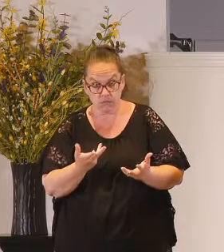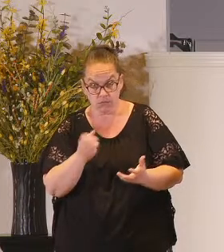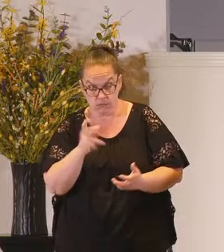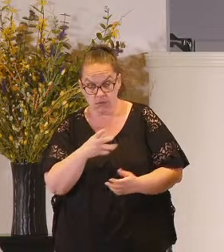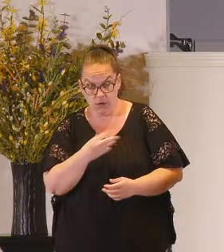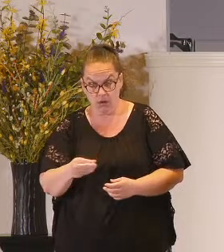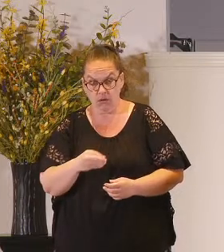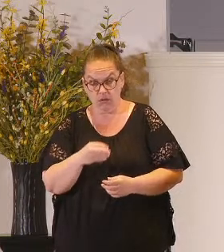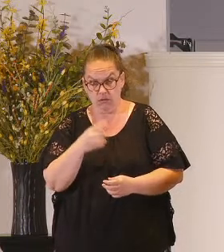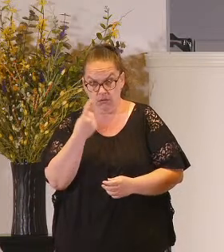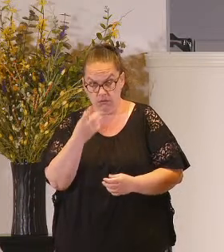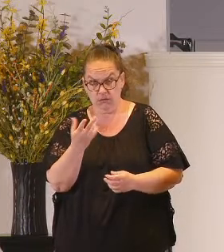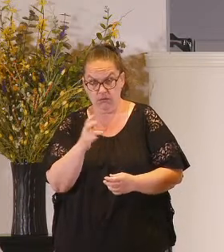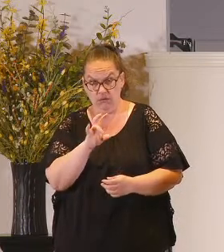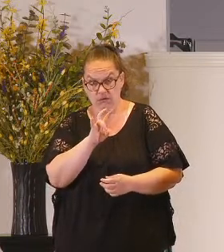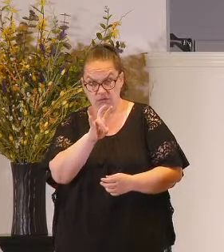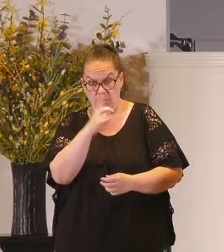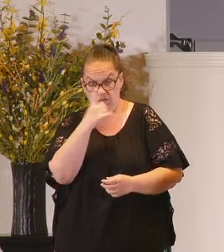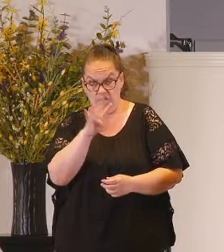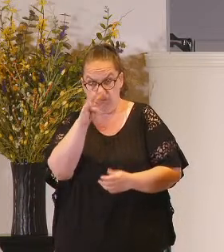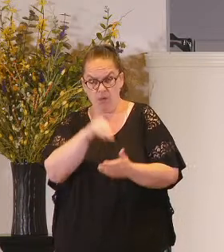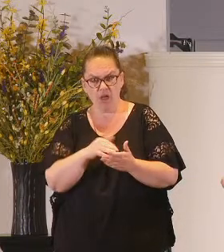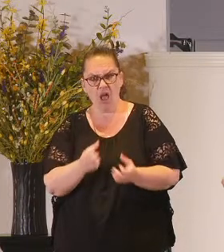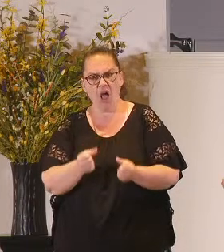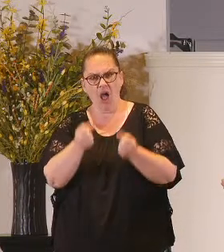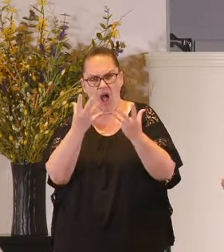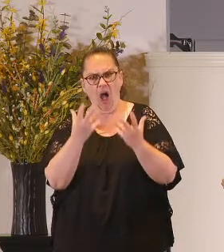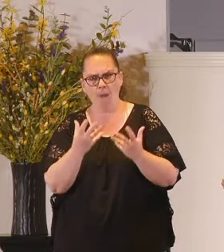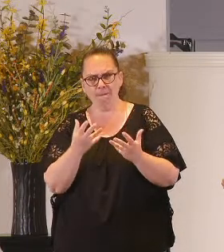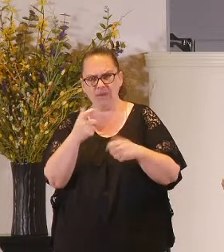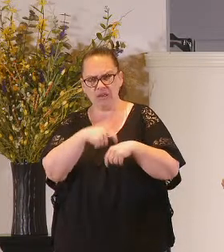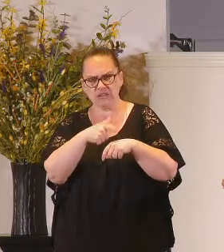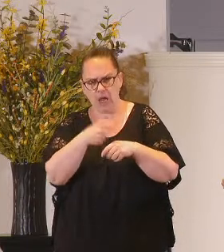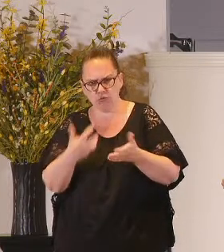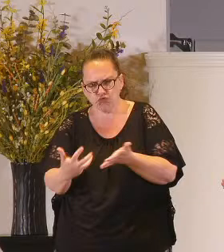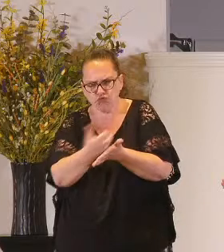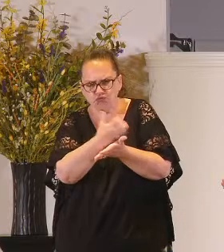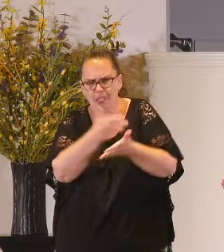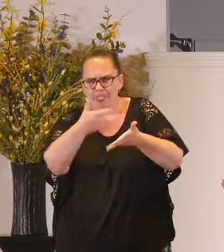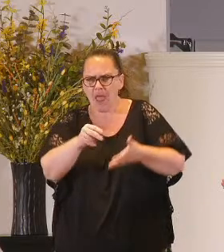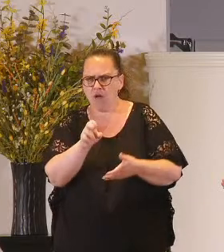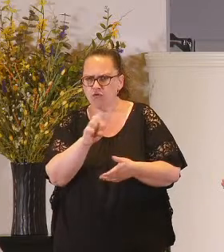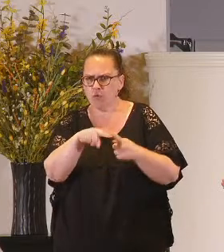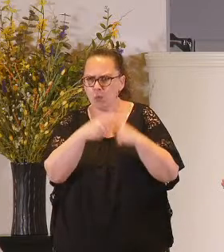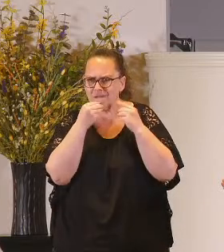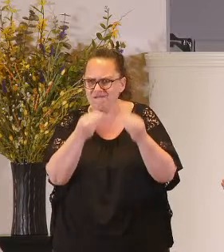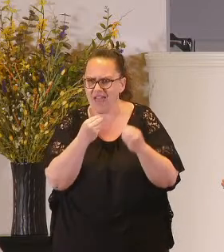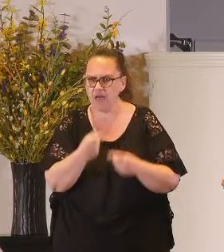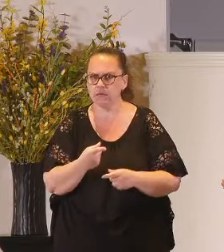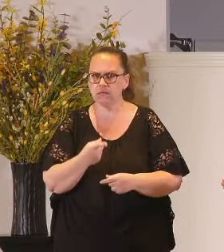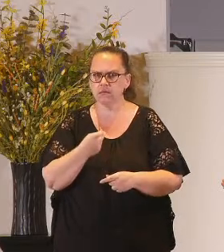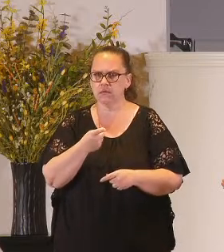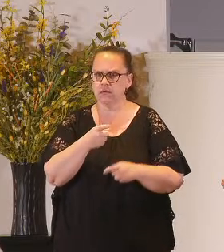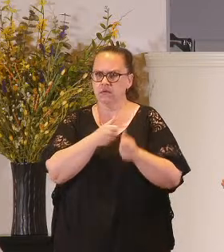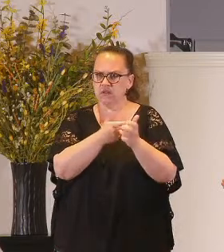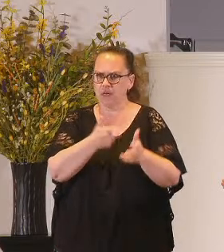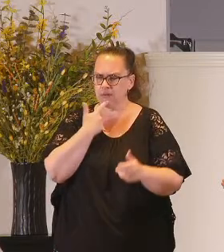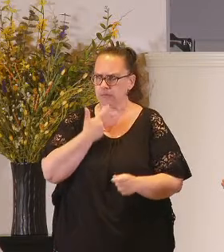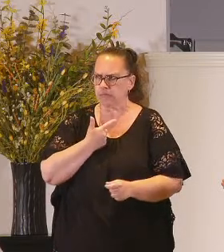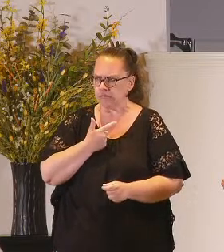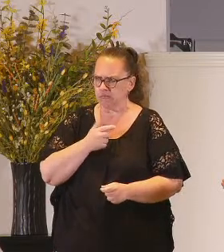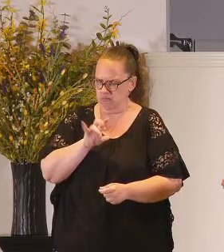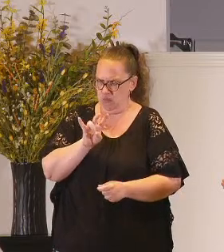4,000. How many baskets full of broken pieces did you take up? And they said to him, seven.